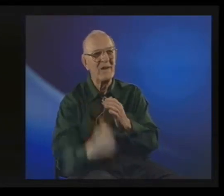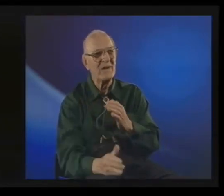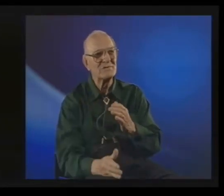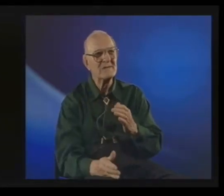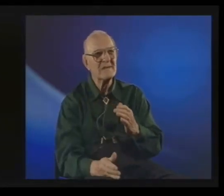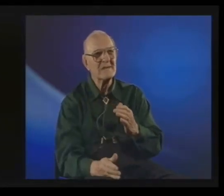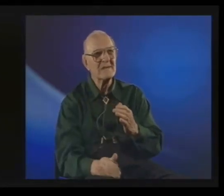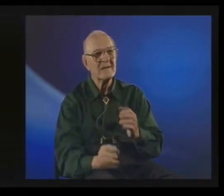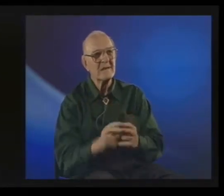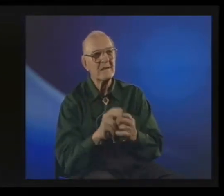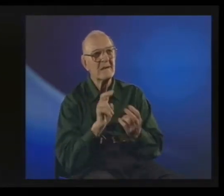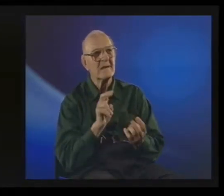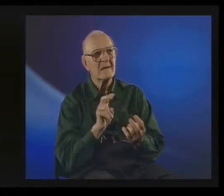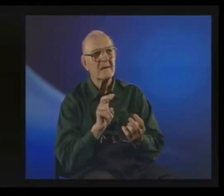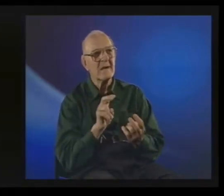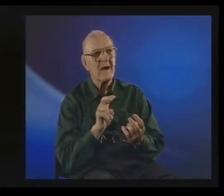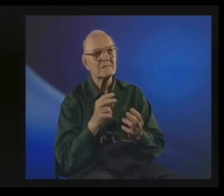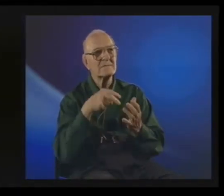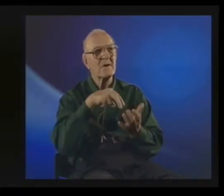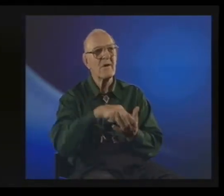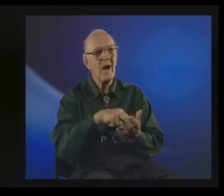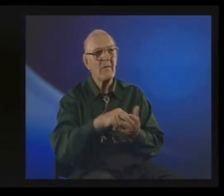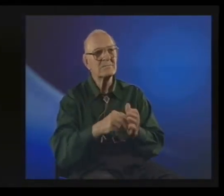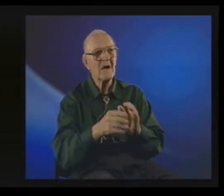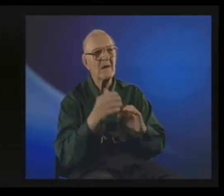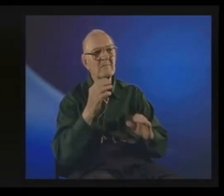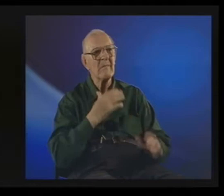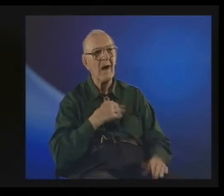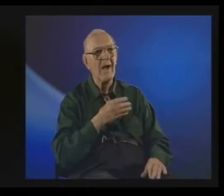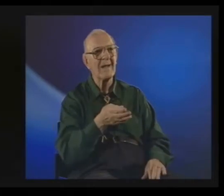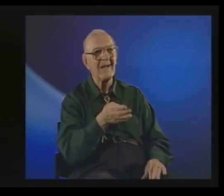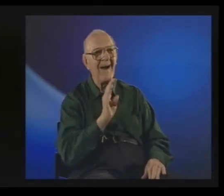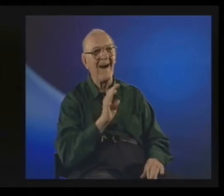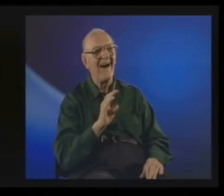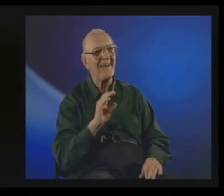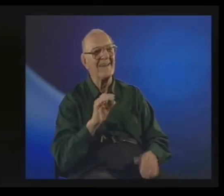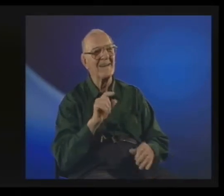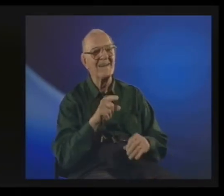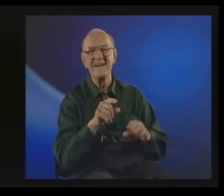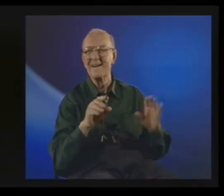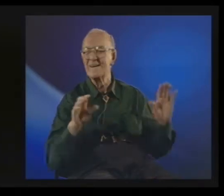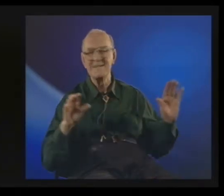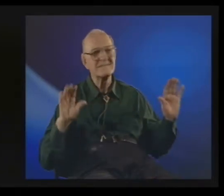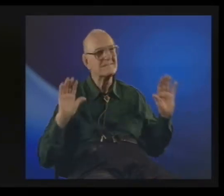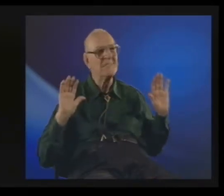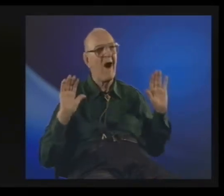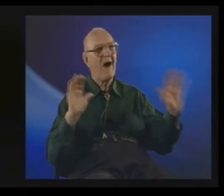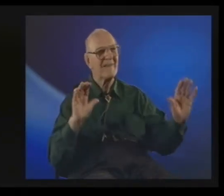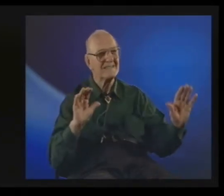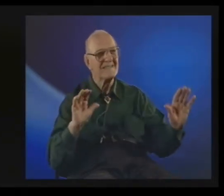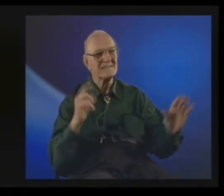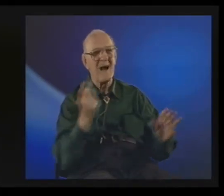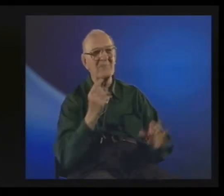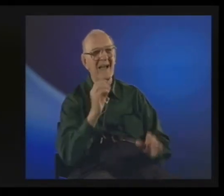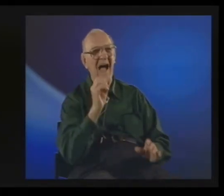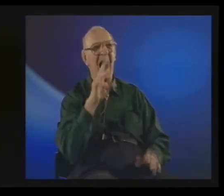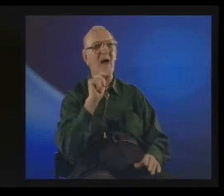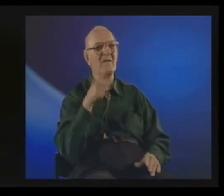Finished. I stood up. I said, "My God, it's marvelous. Something out of